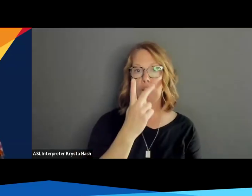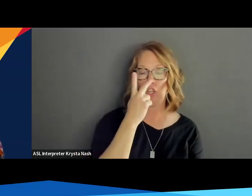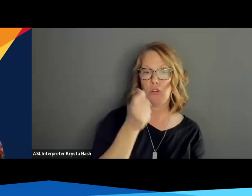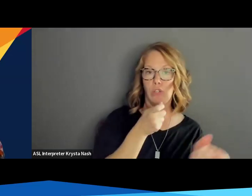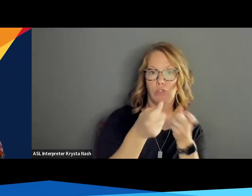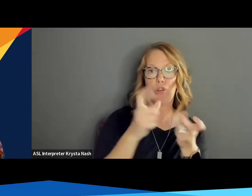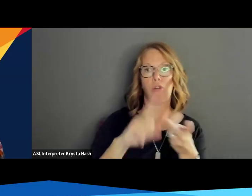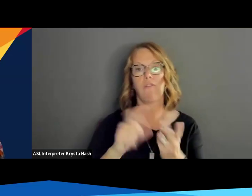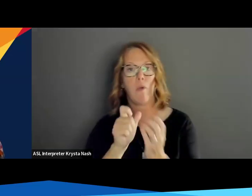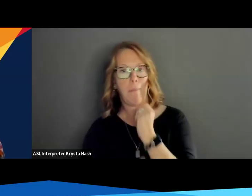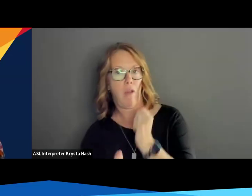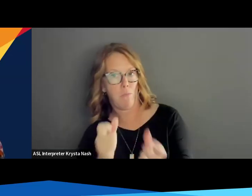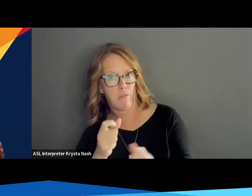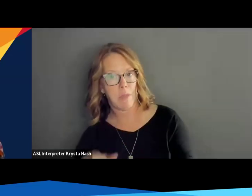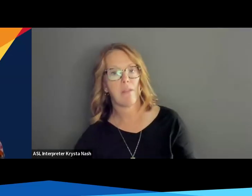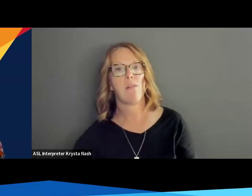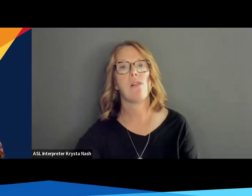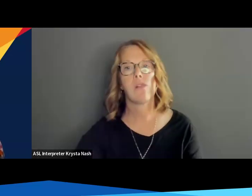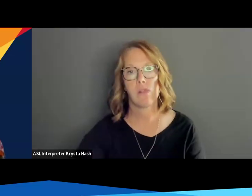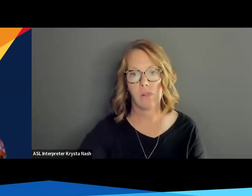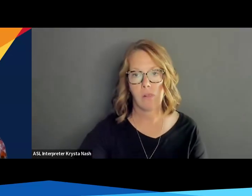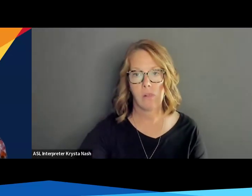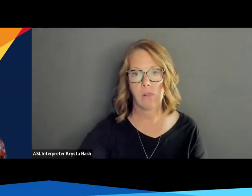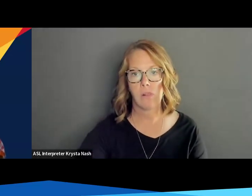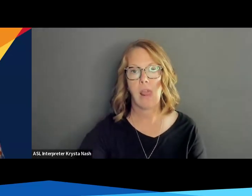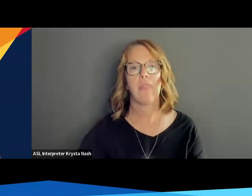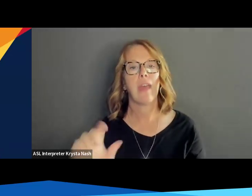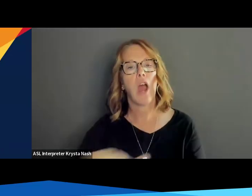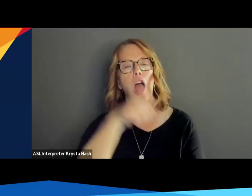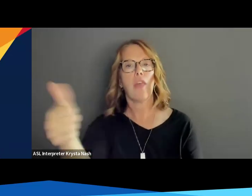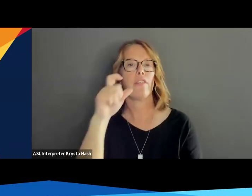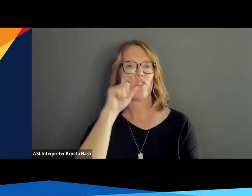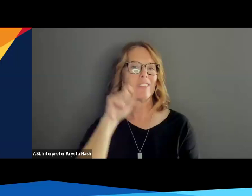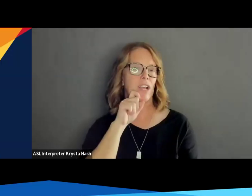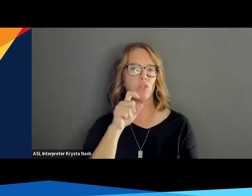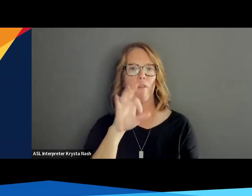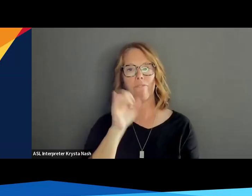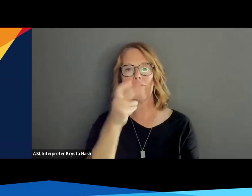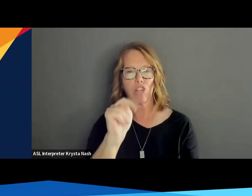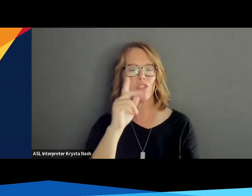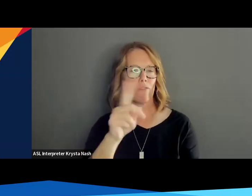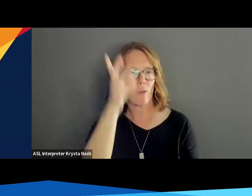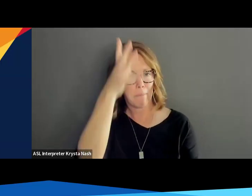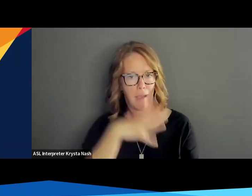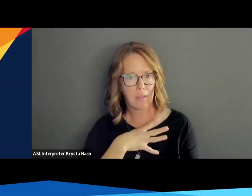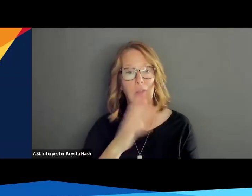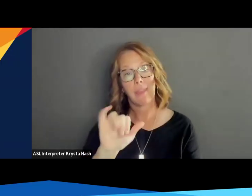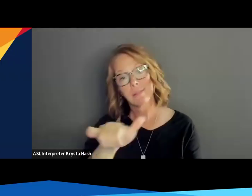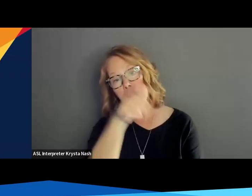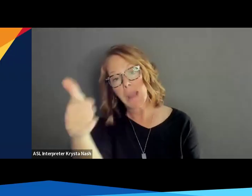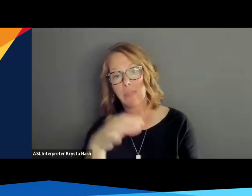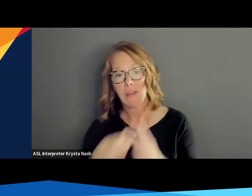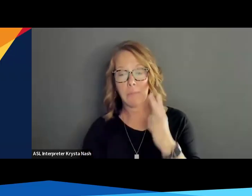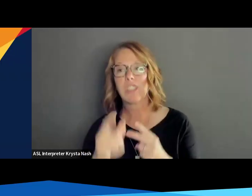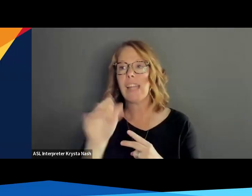for bowel movement, and then there's a third option for sexual function in men. And so that's another option. If you